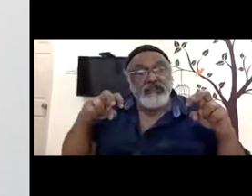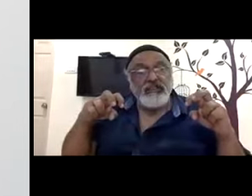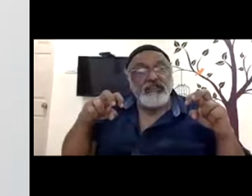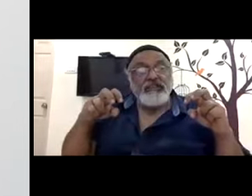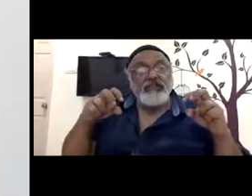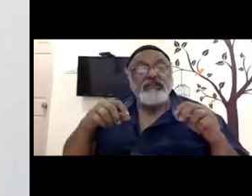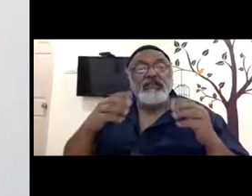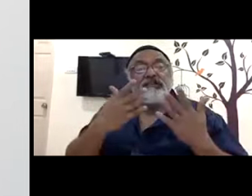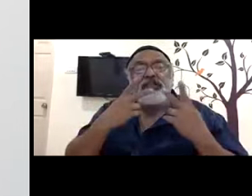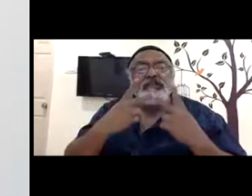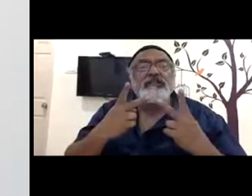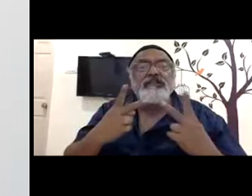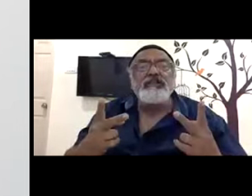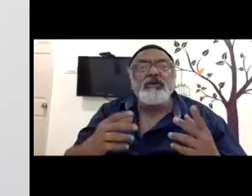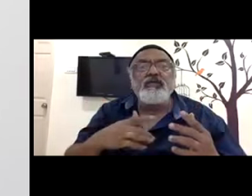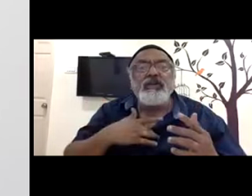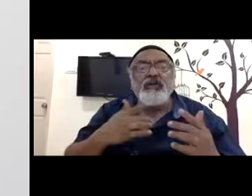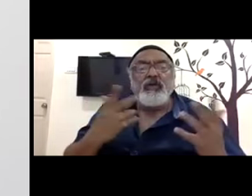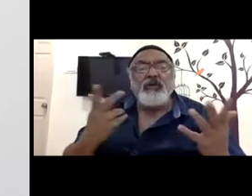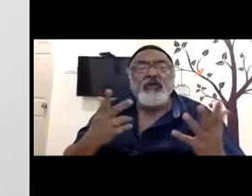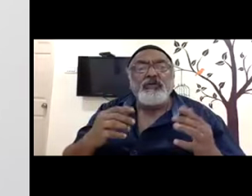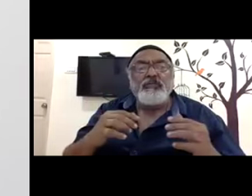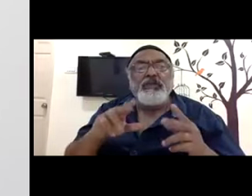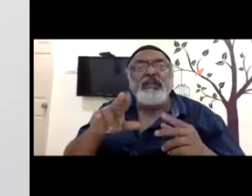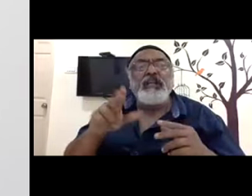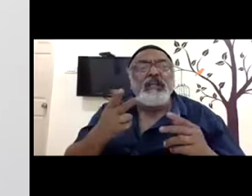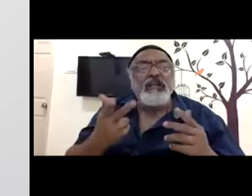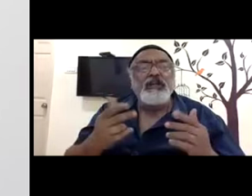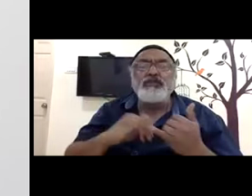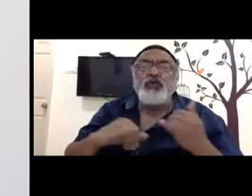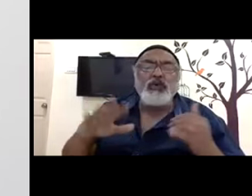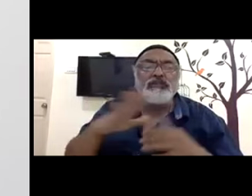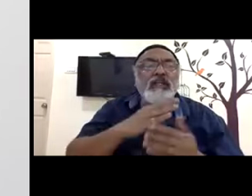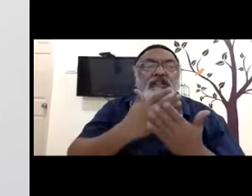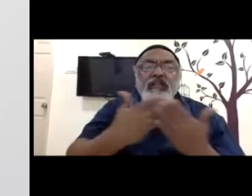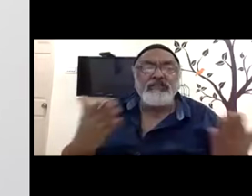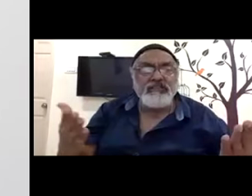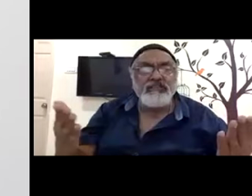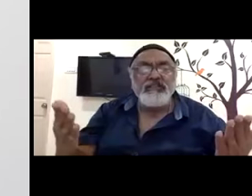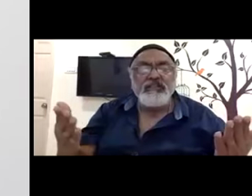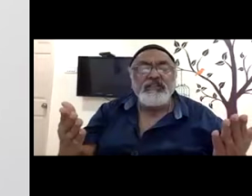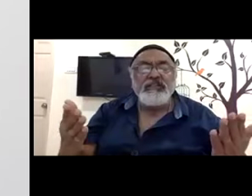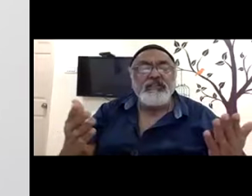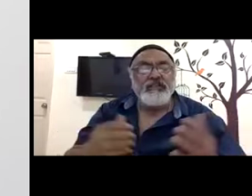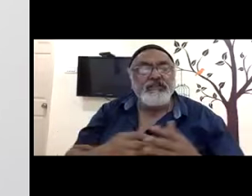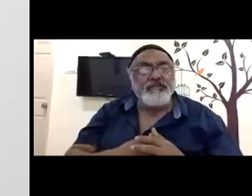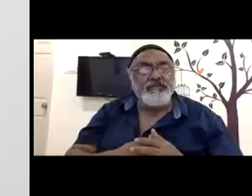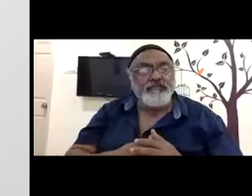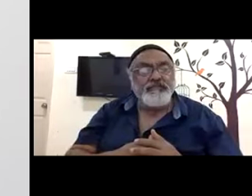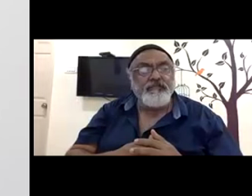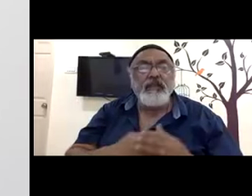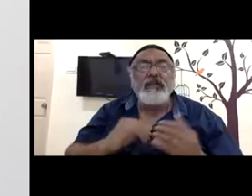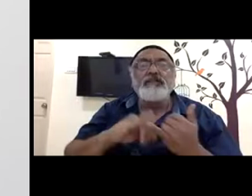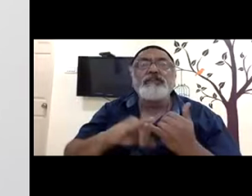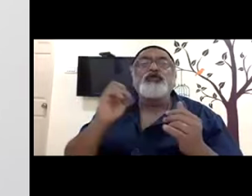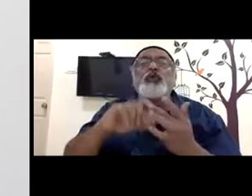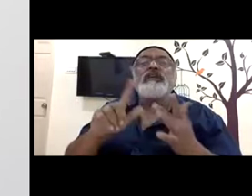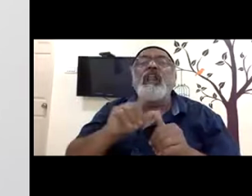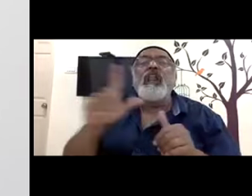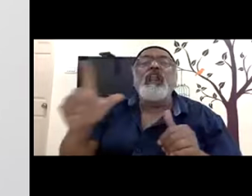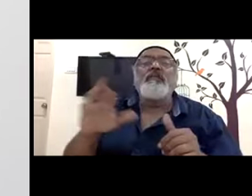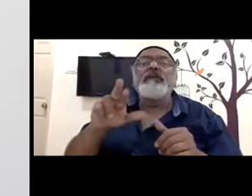So social research, to be in very simple words, deals with social phenomena or aspects. Social, when I say social, it actually